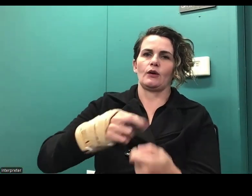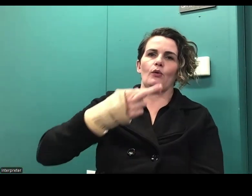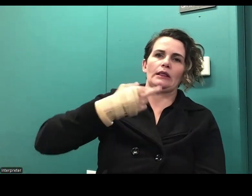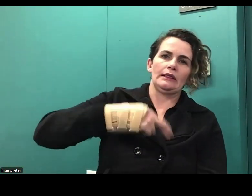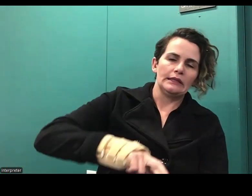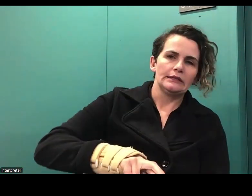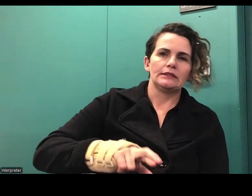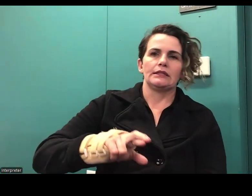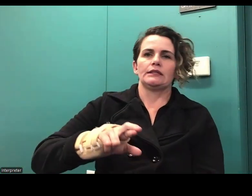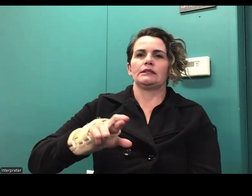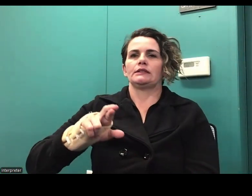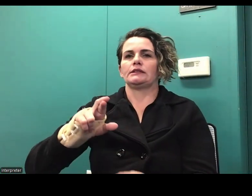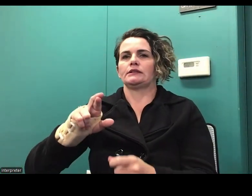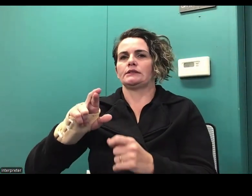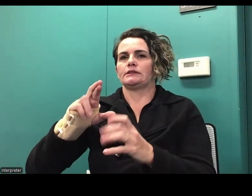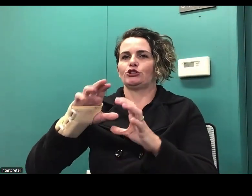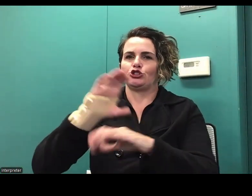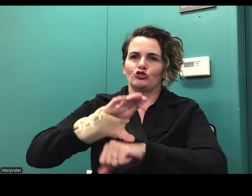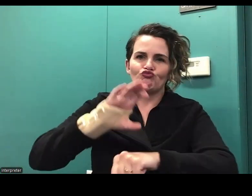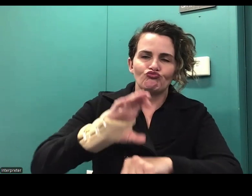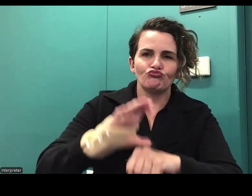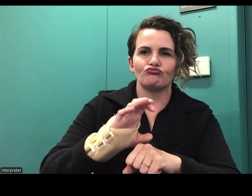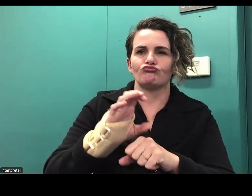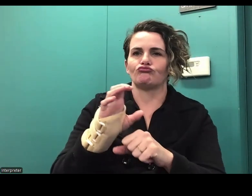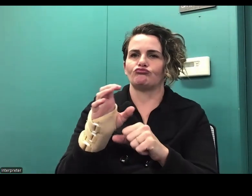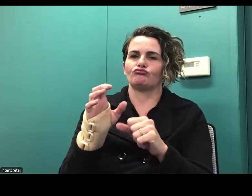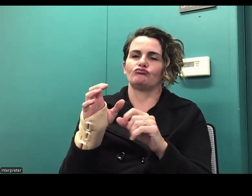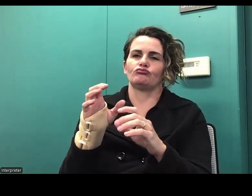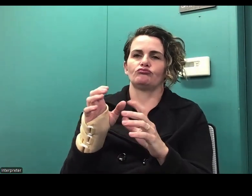atheistic belief or viewpoint in a manner inconsistent with the policy of the LEA.